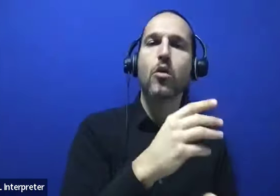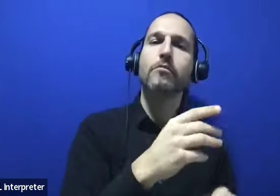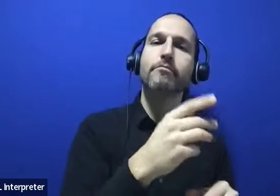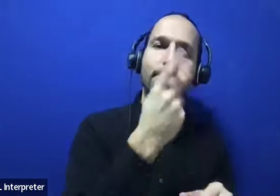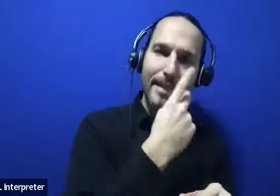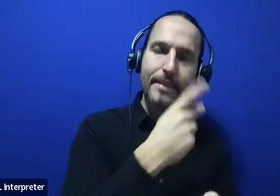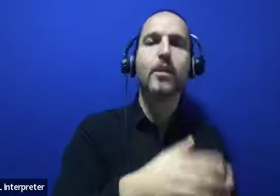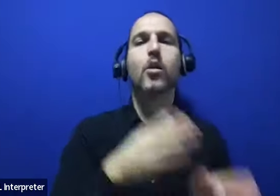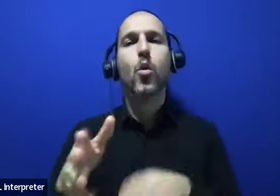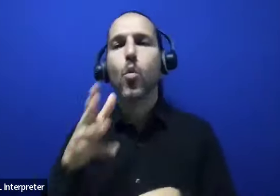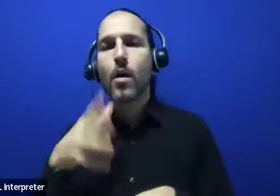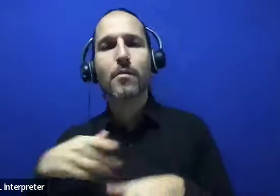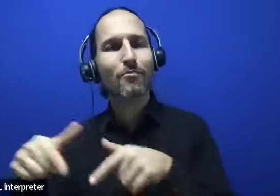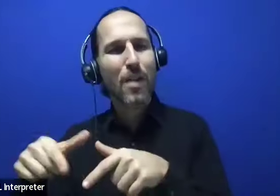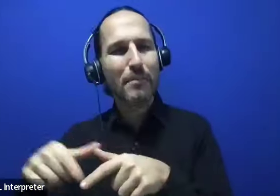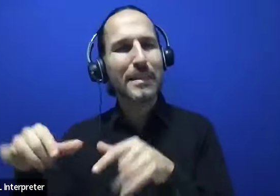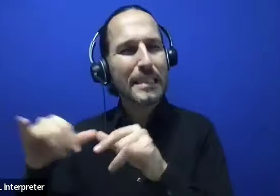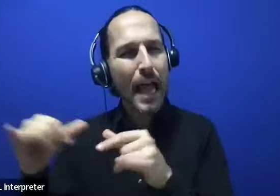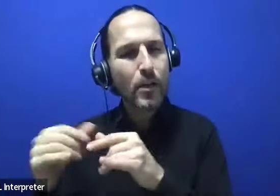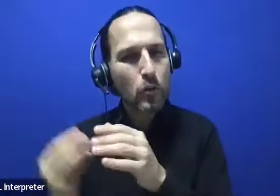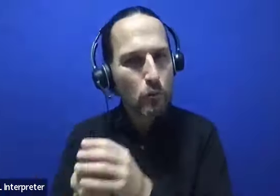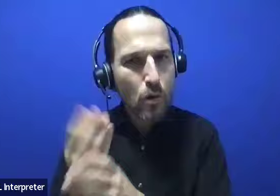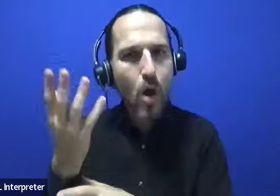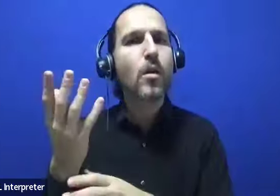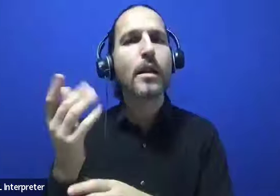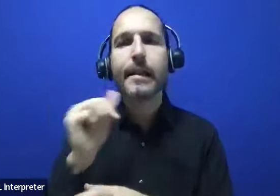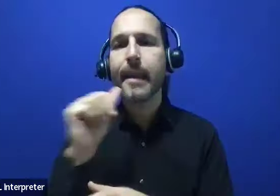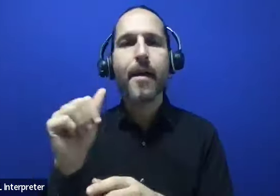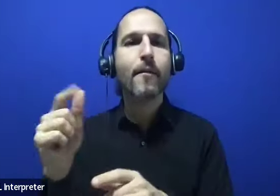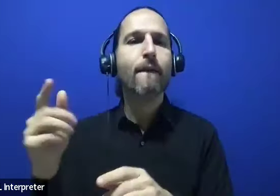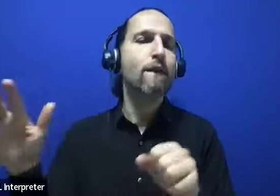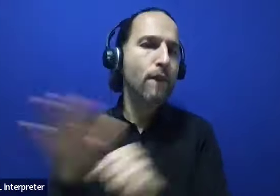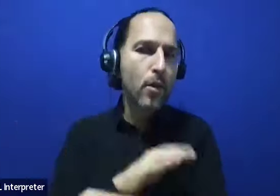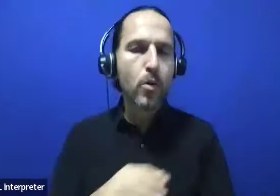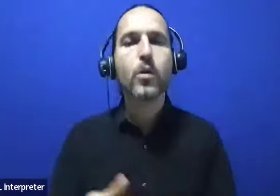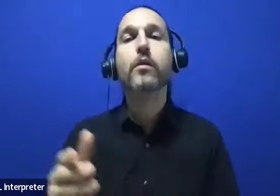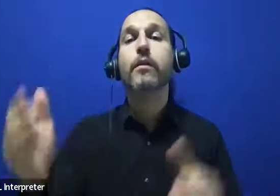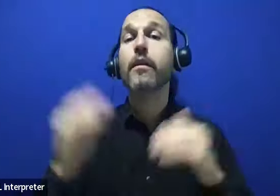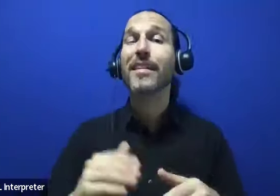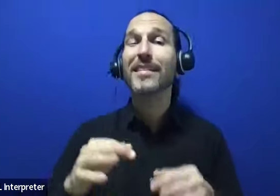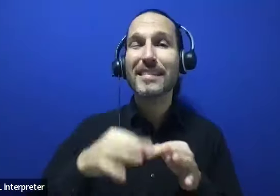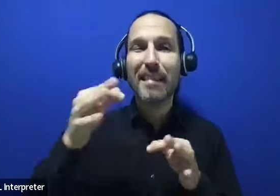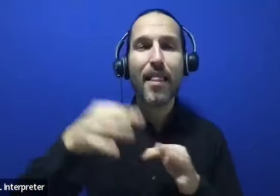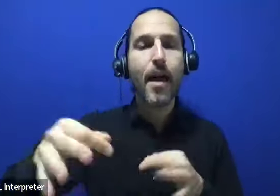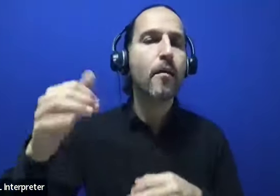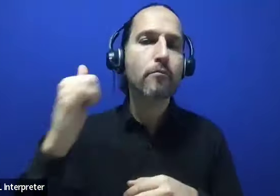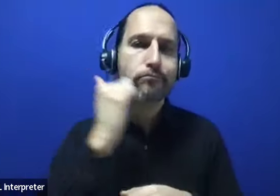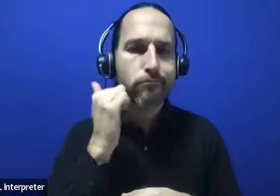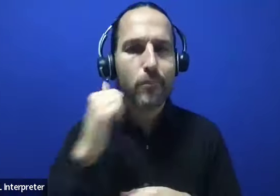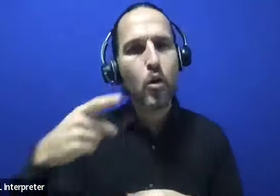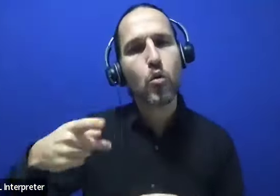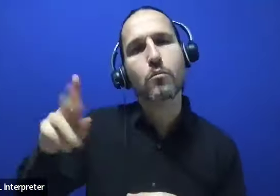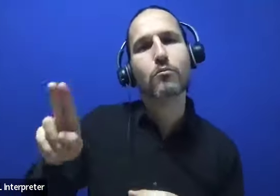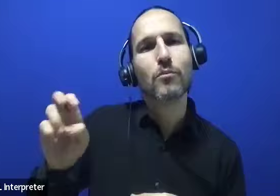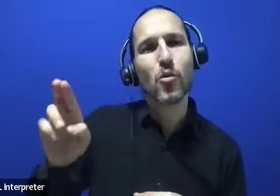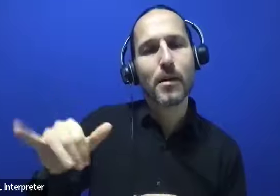labia, about 50% incidence of these. Delays in puberty occur in both sexes,